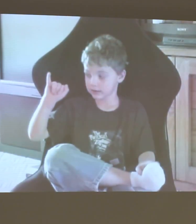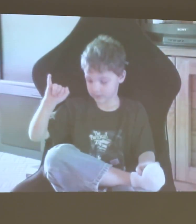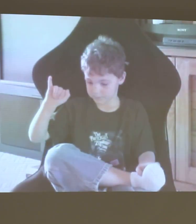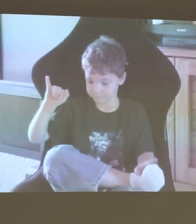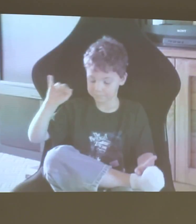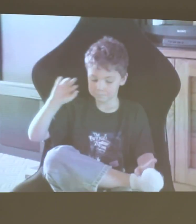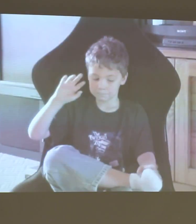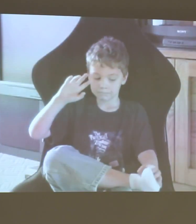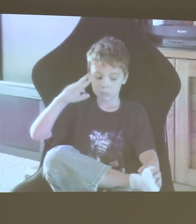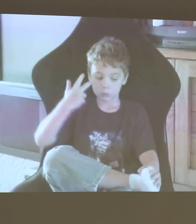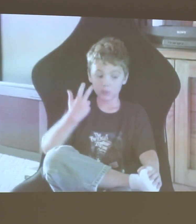Leone.